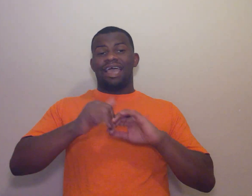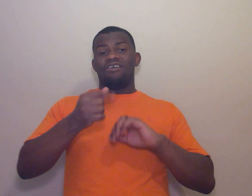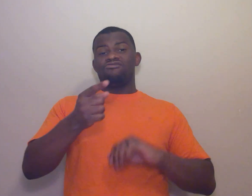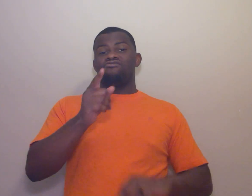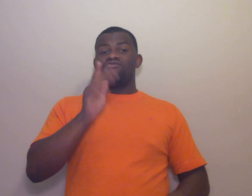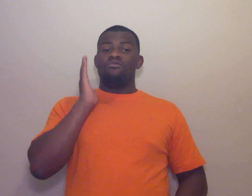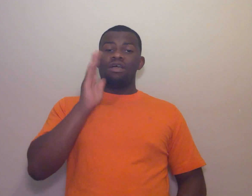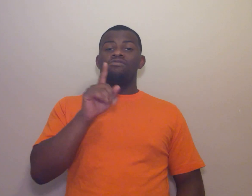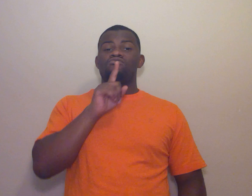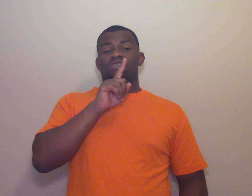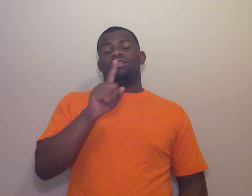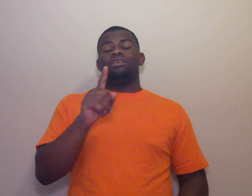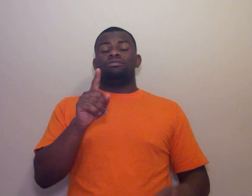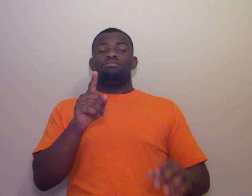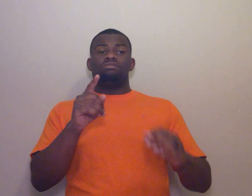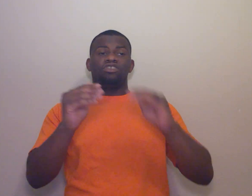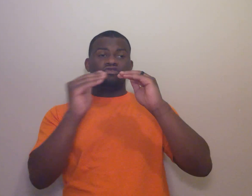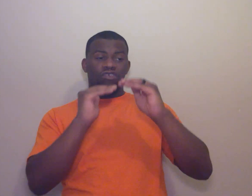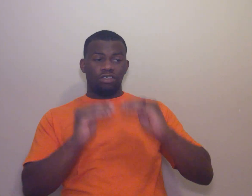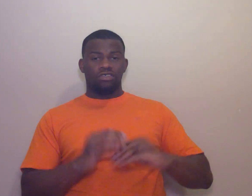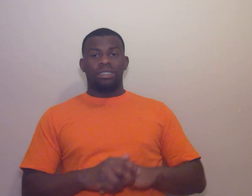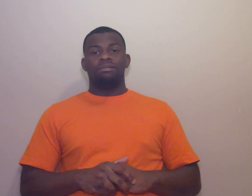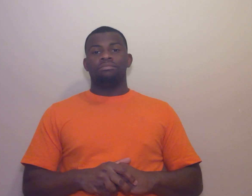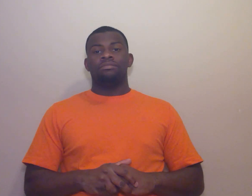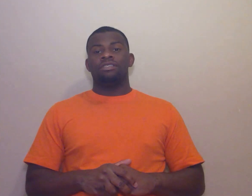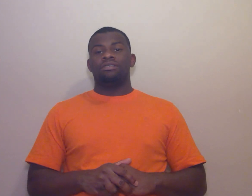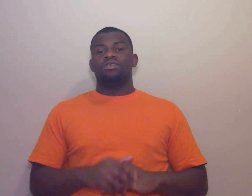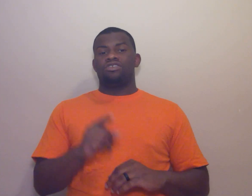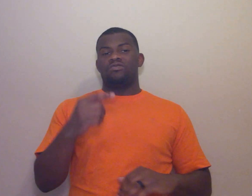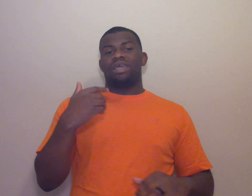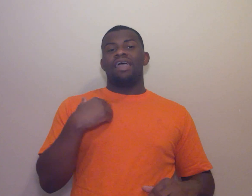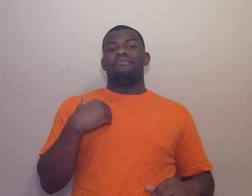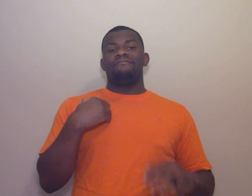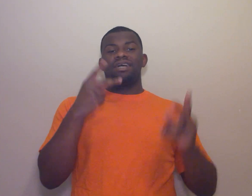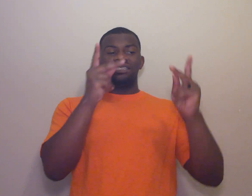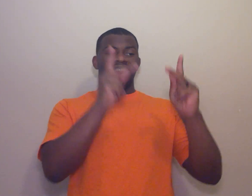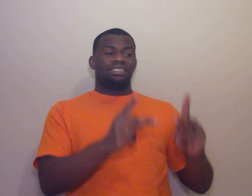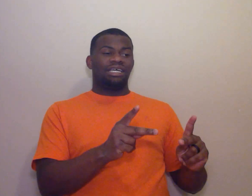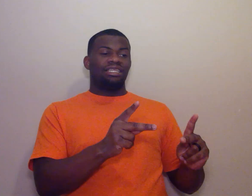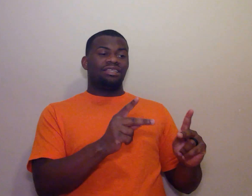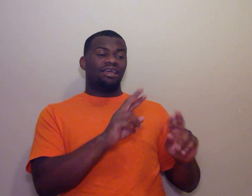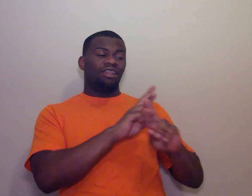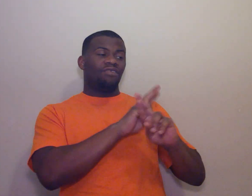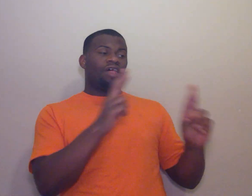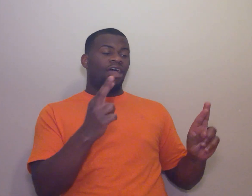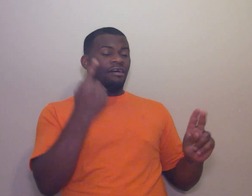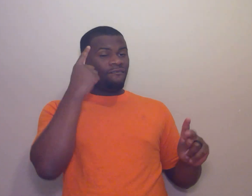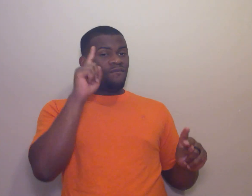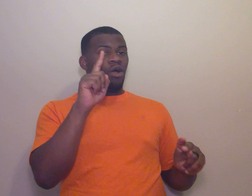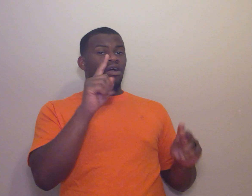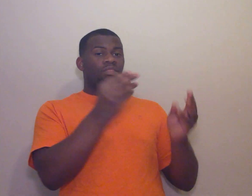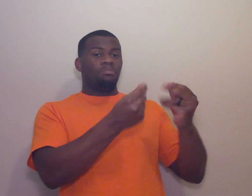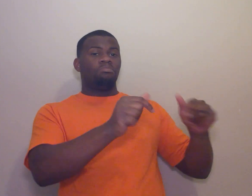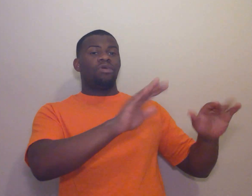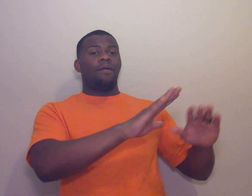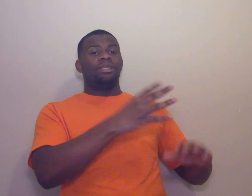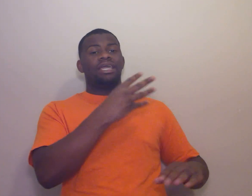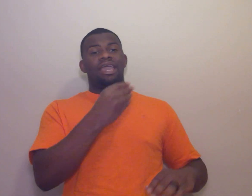at closing, you have a tenant lined up for the property, and you also have the money for closing costs, and